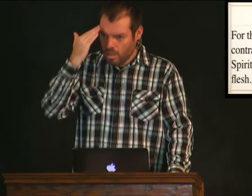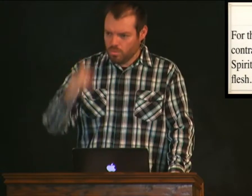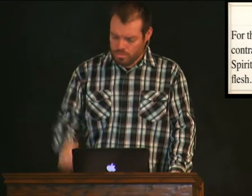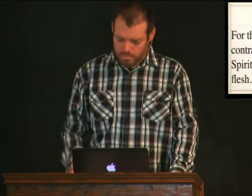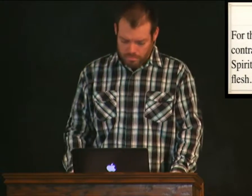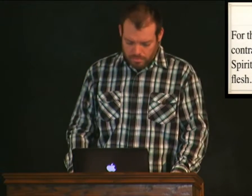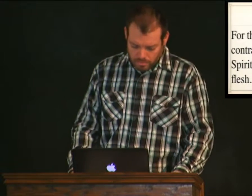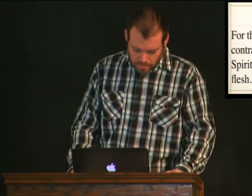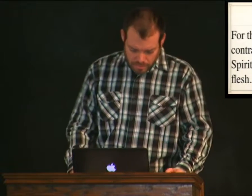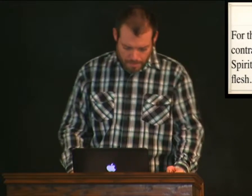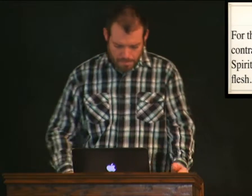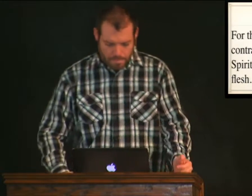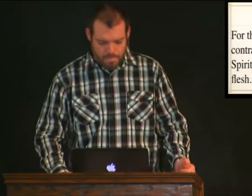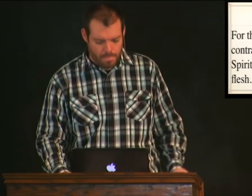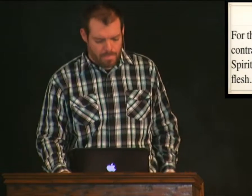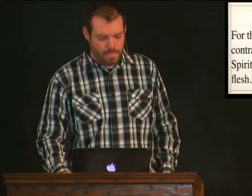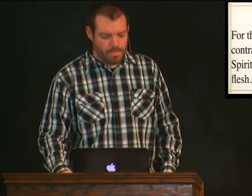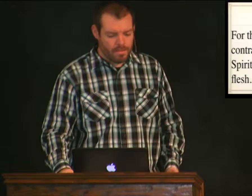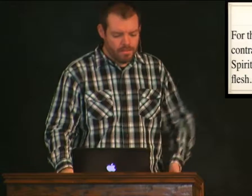They know.